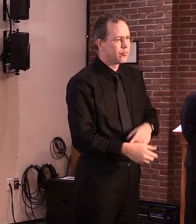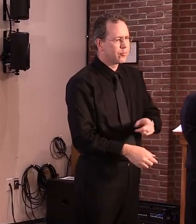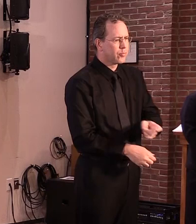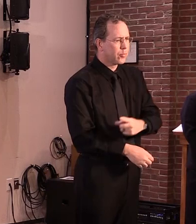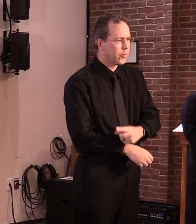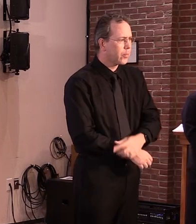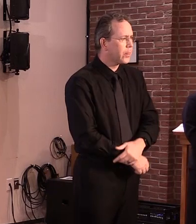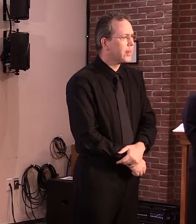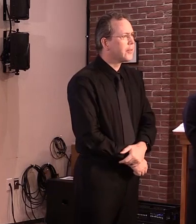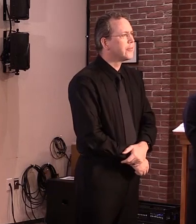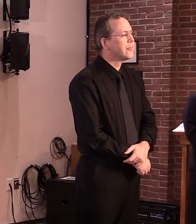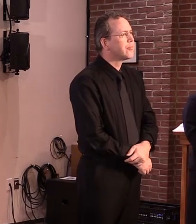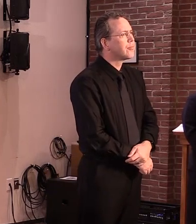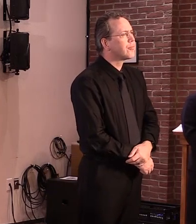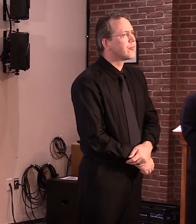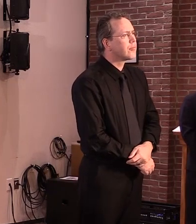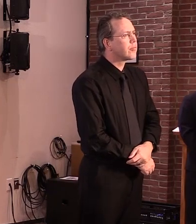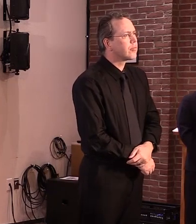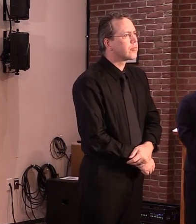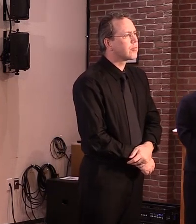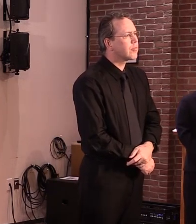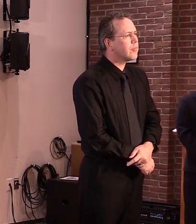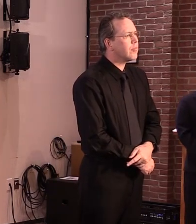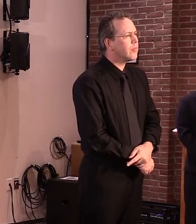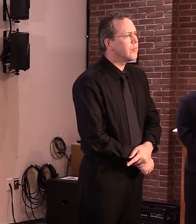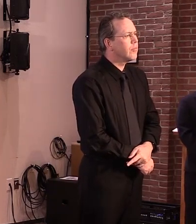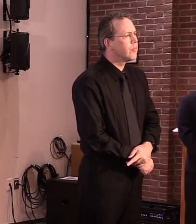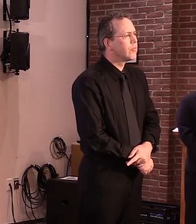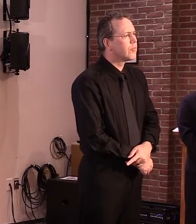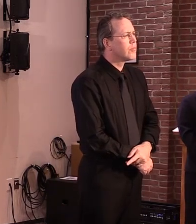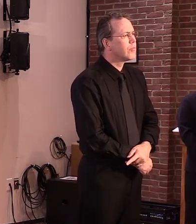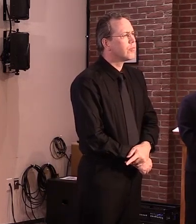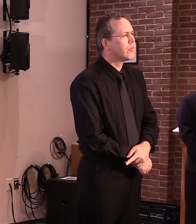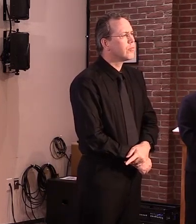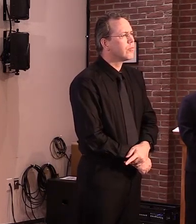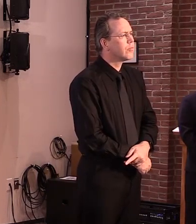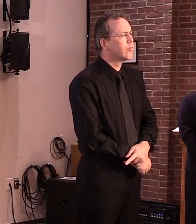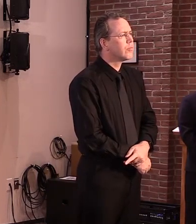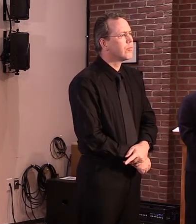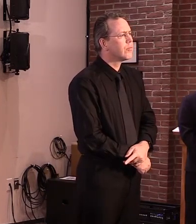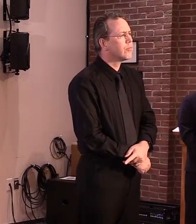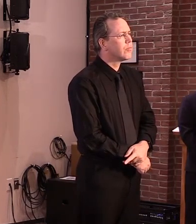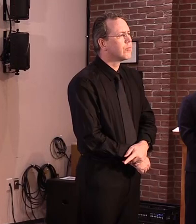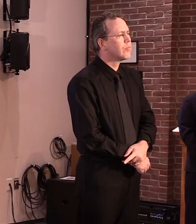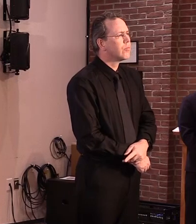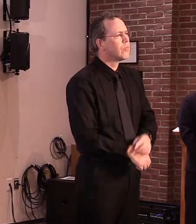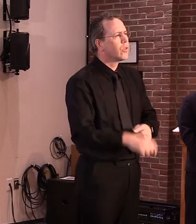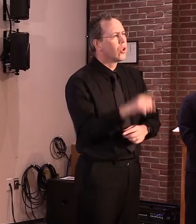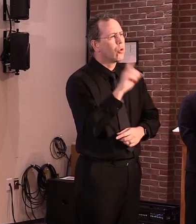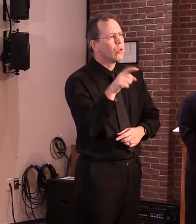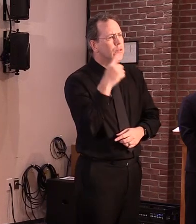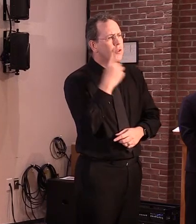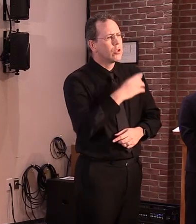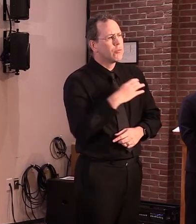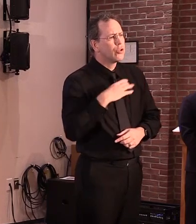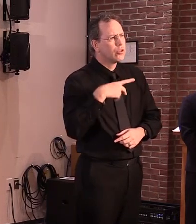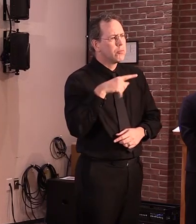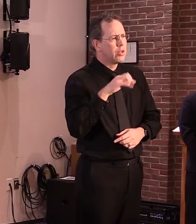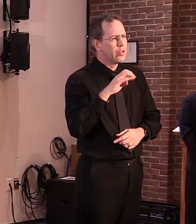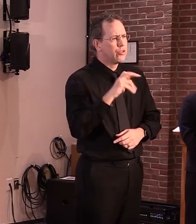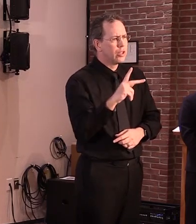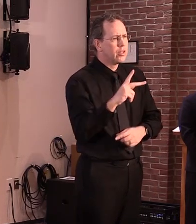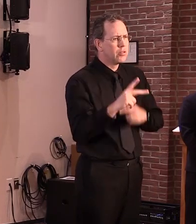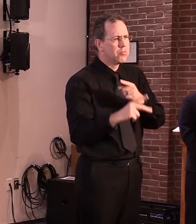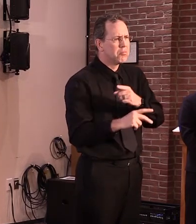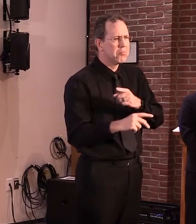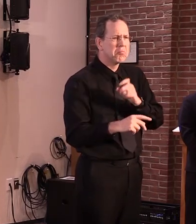might be a question for Commissioner Pichek. So the data you just presented, I guess, so we're still seeing cases from around the